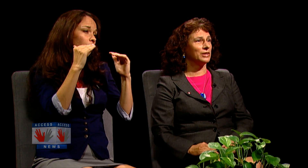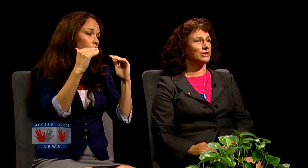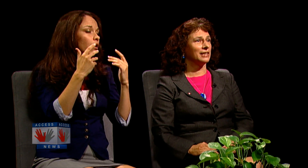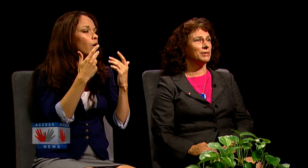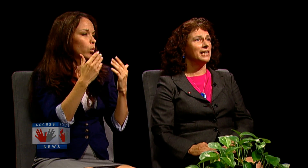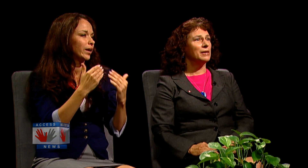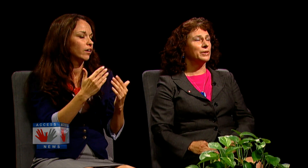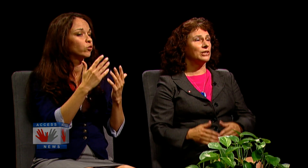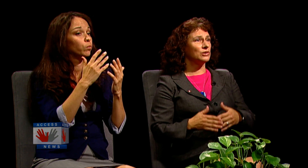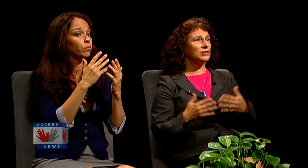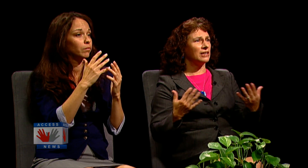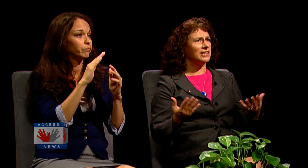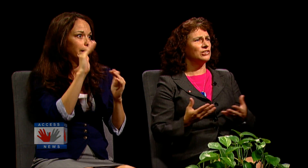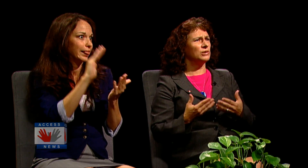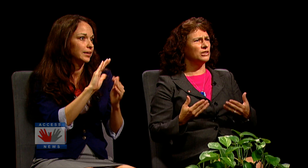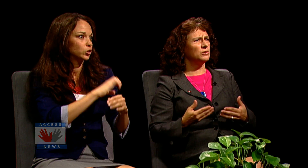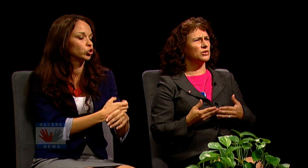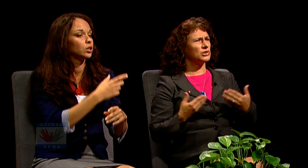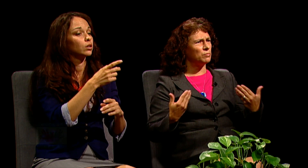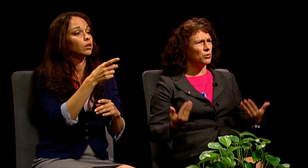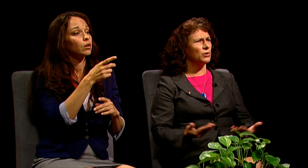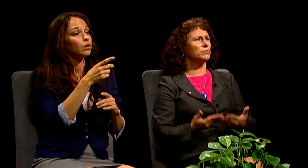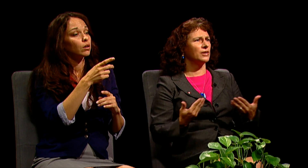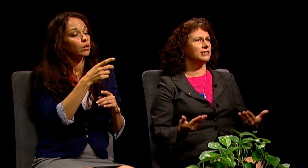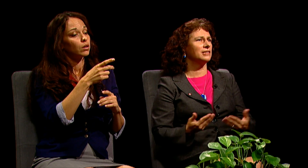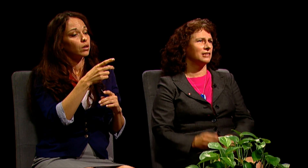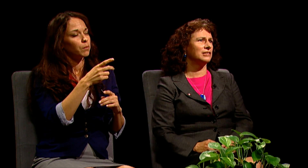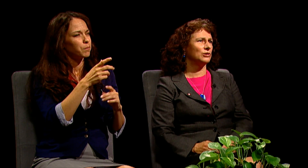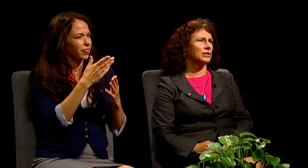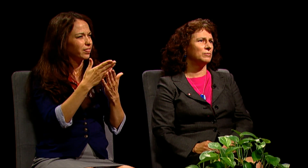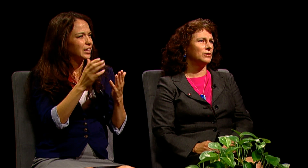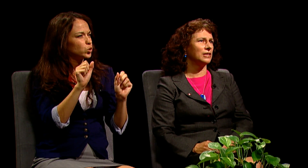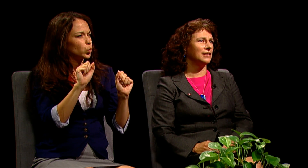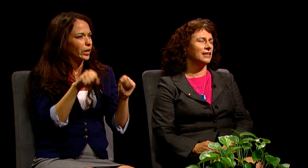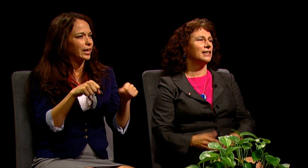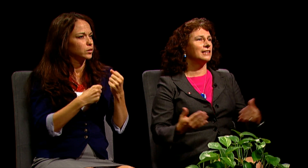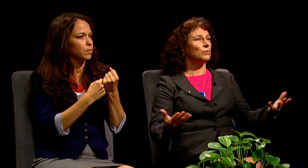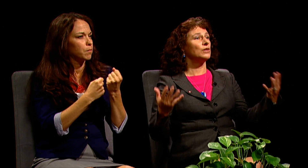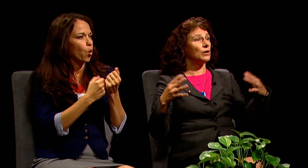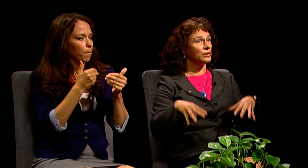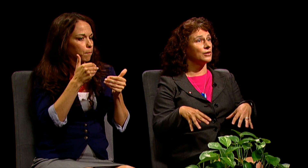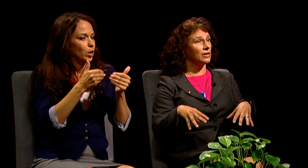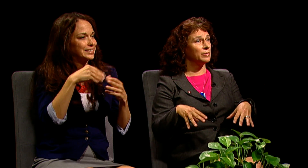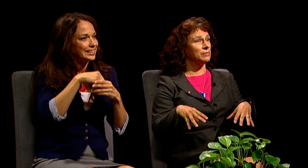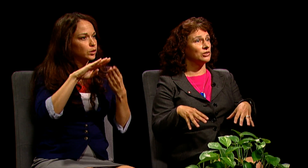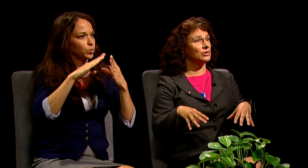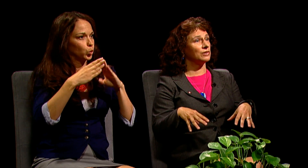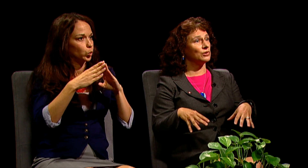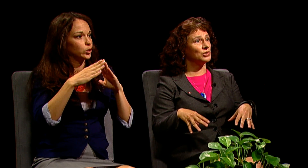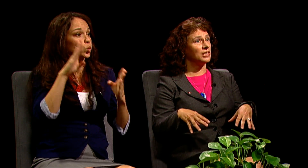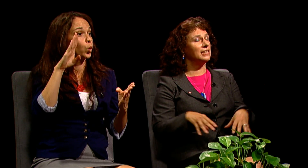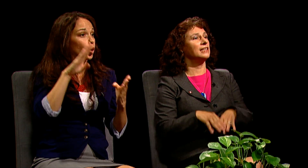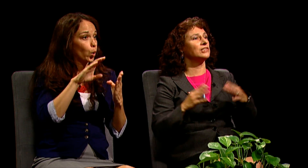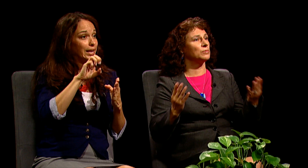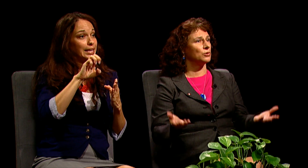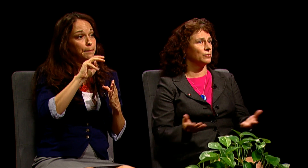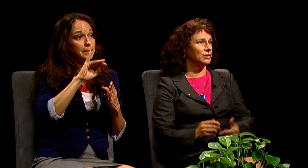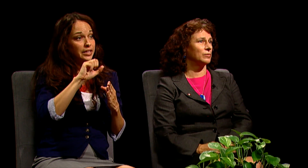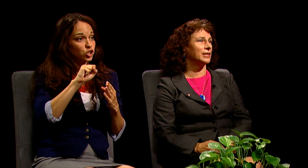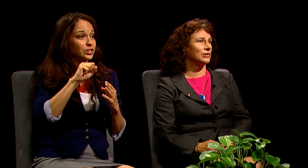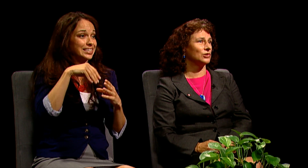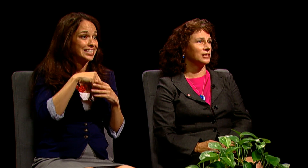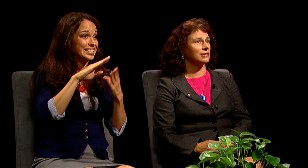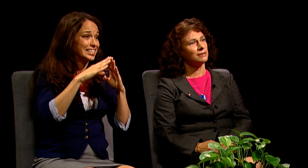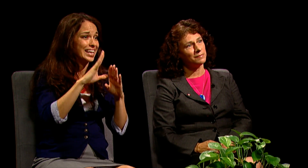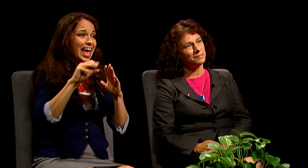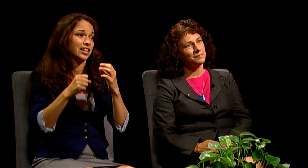temperature in the wintertime. But there's things you can do to support processes in your community that will lower the carbon emissions of your city and support